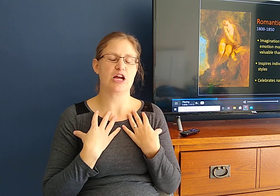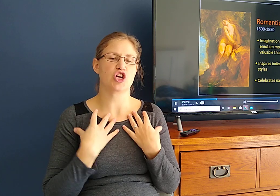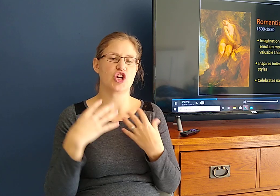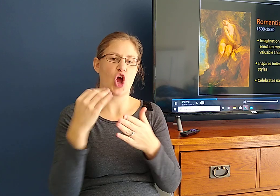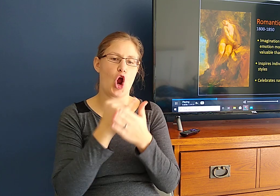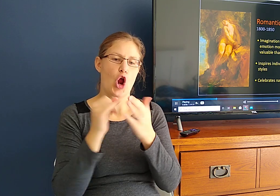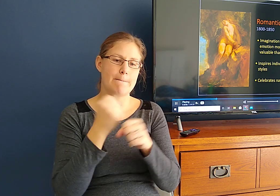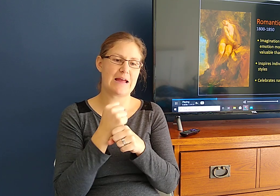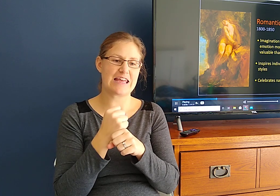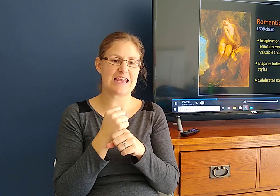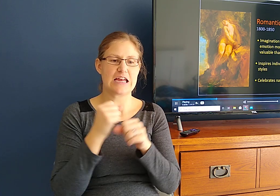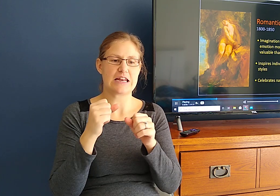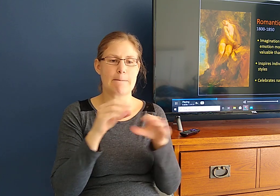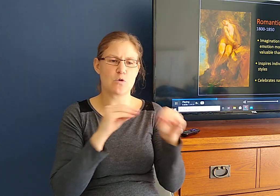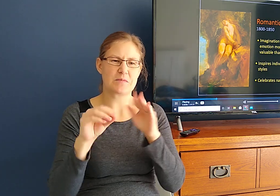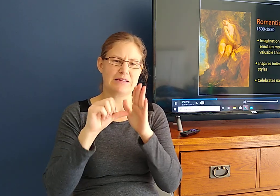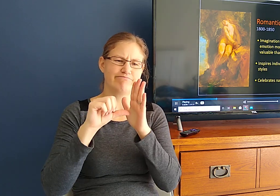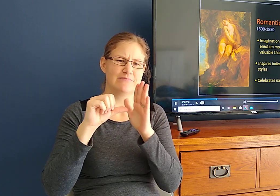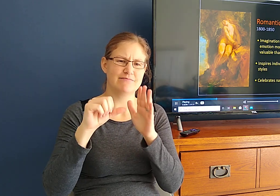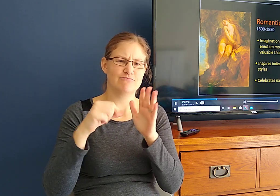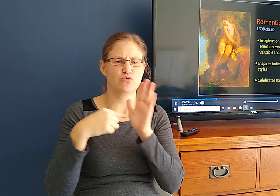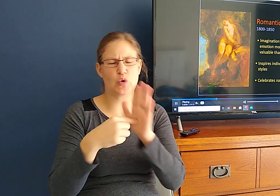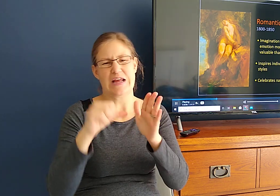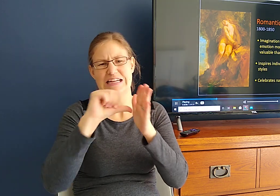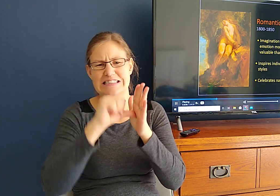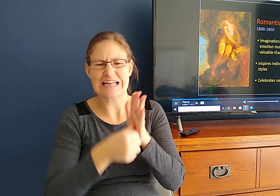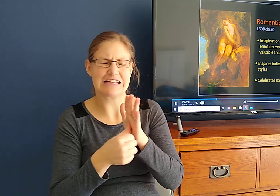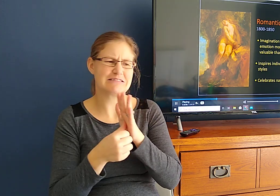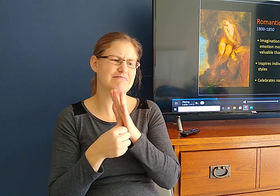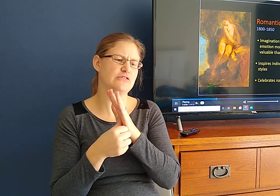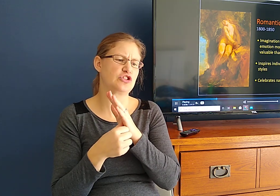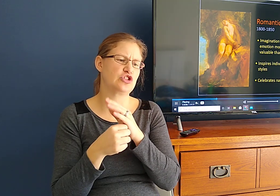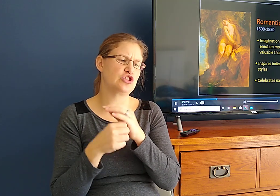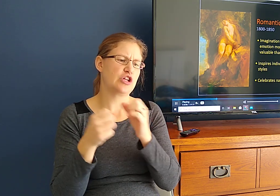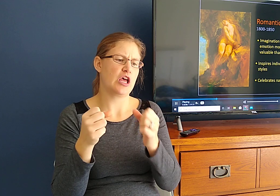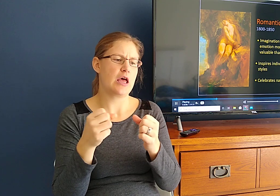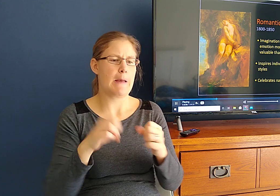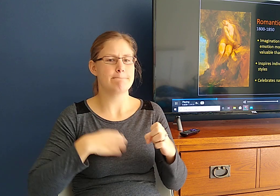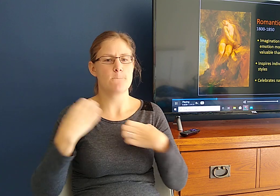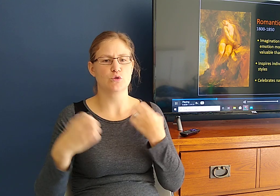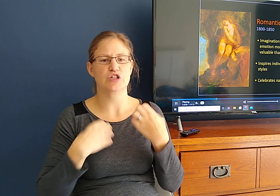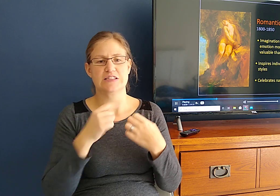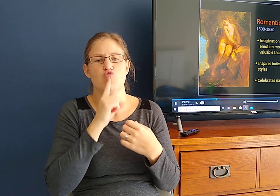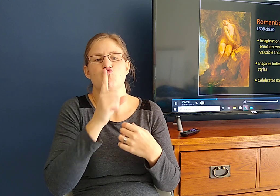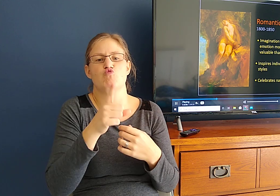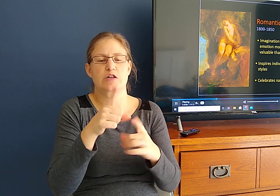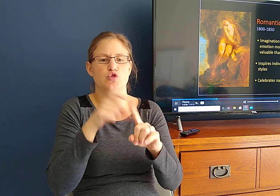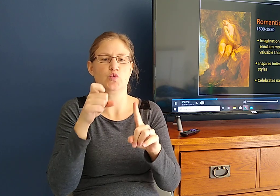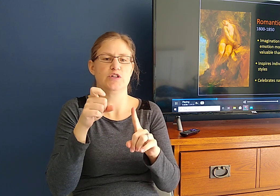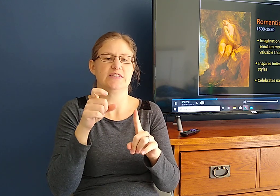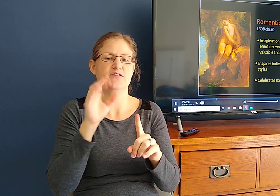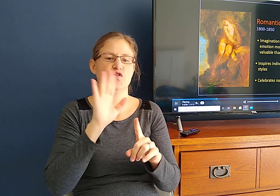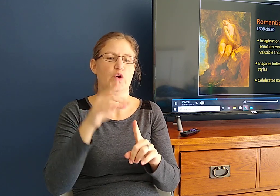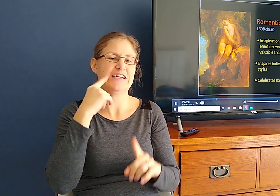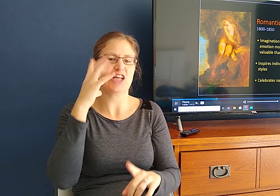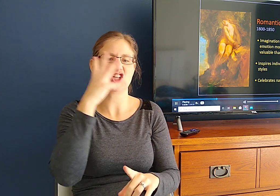emphasized intense emotion as an authentic source of its aesthetic experience, placing